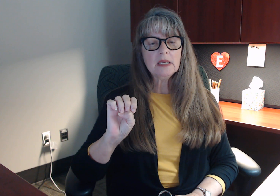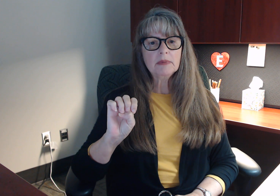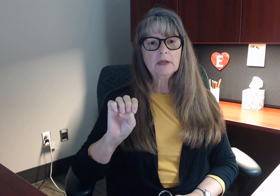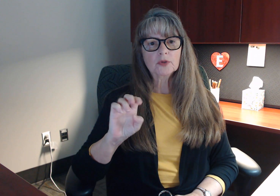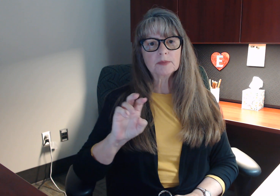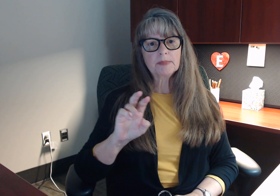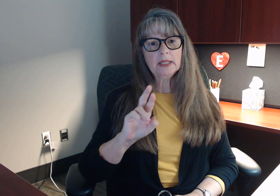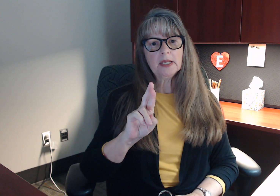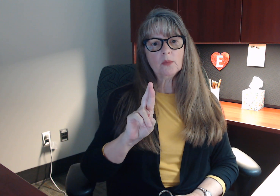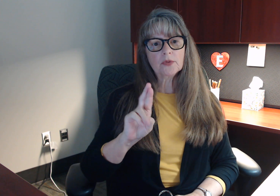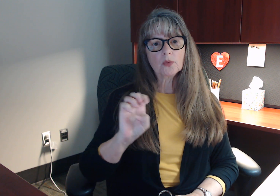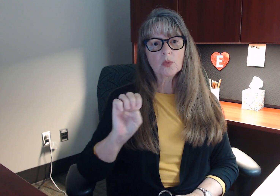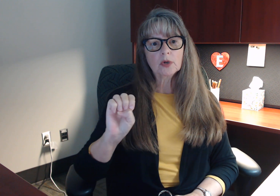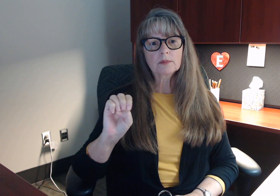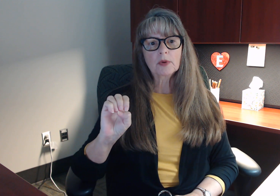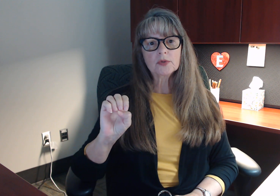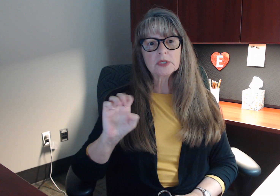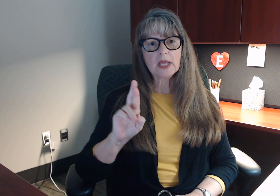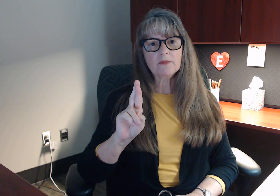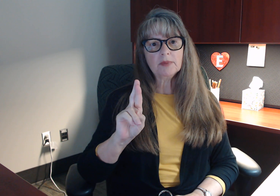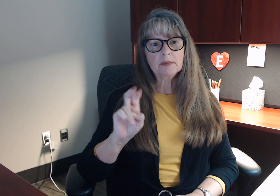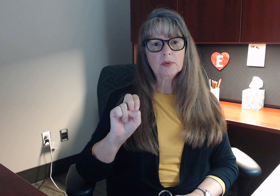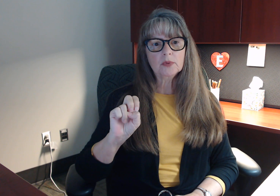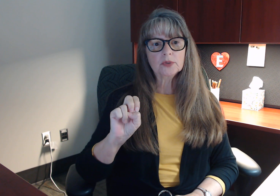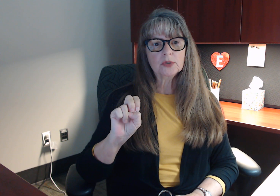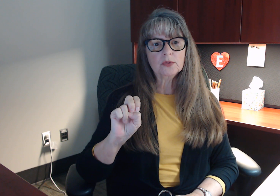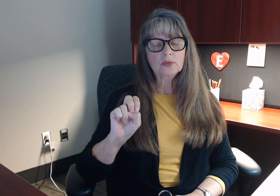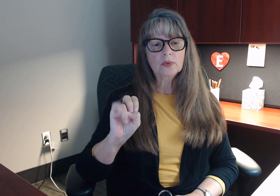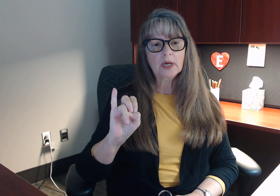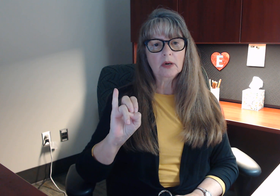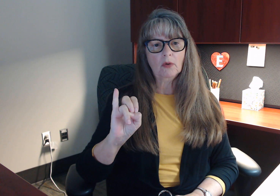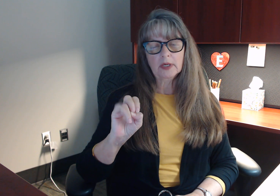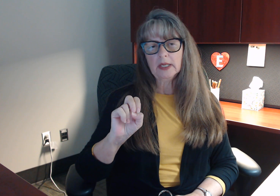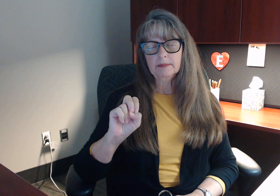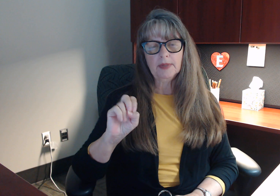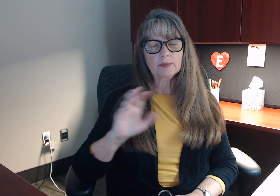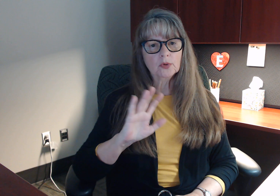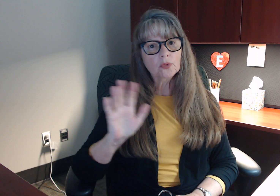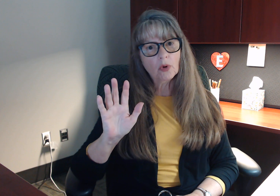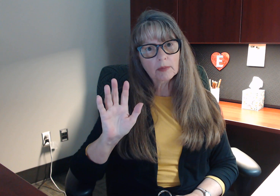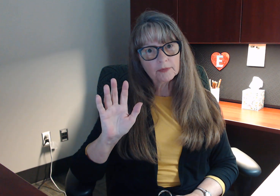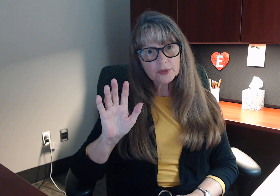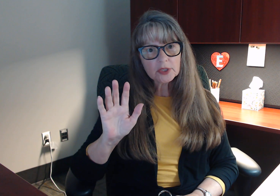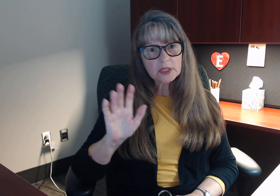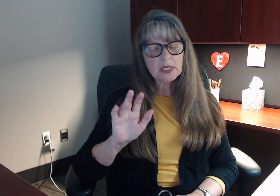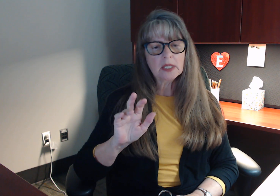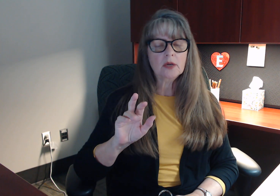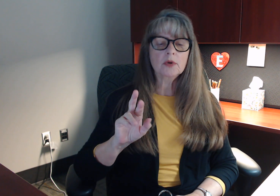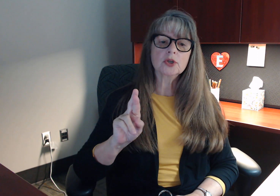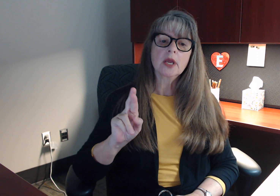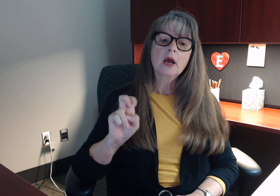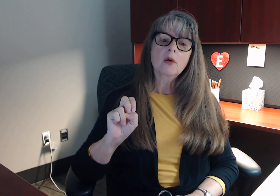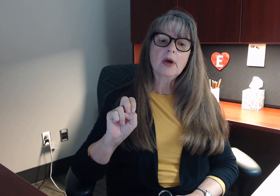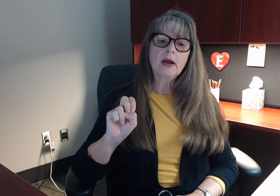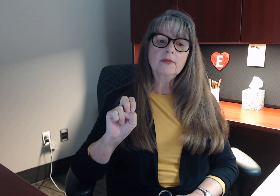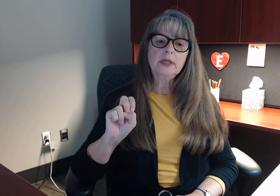if you're spelling it with a word, most deaf people will do, and people who are proficient in sign language will have the E